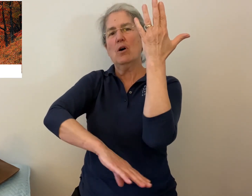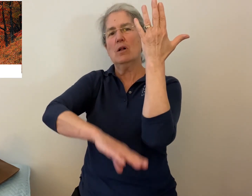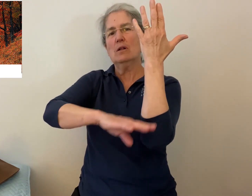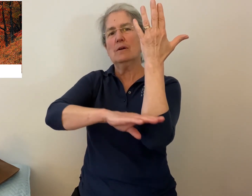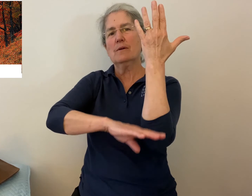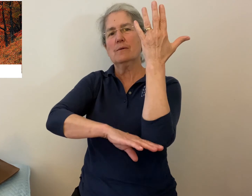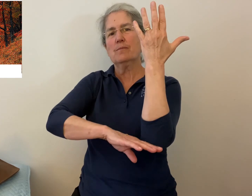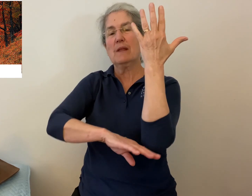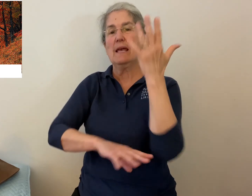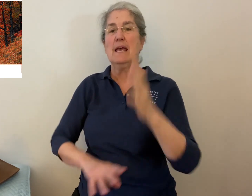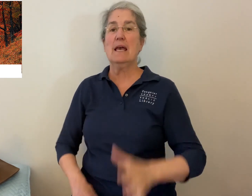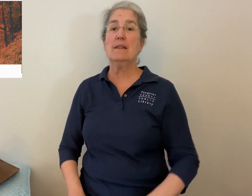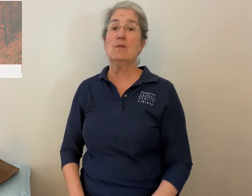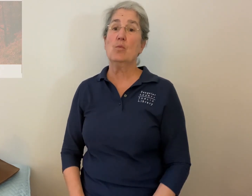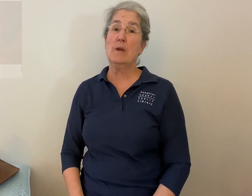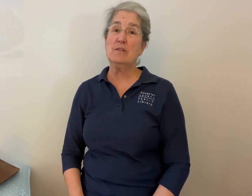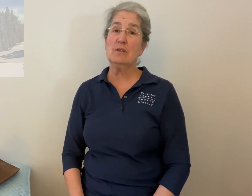fall. And then winter.